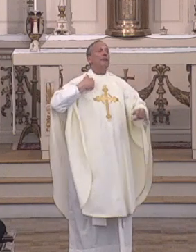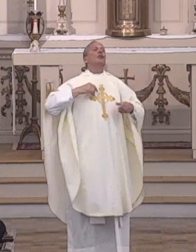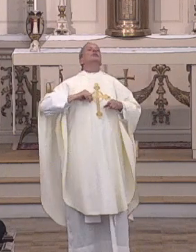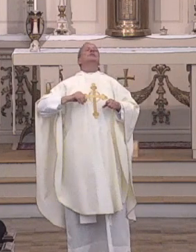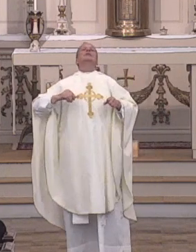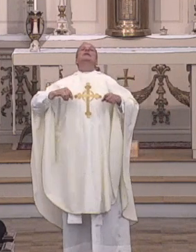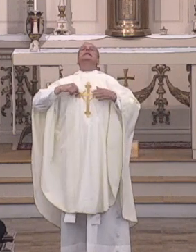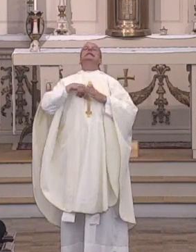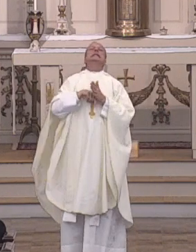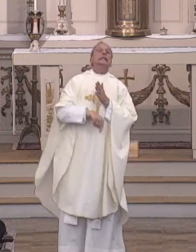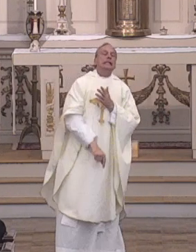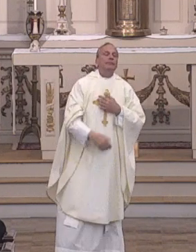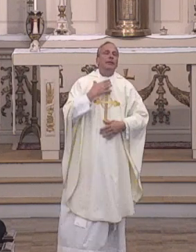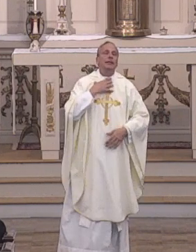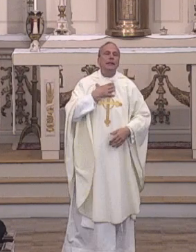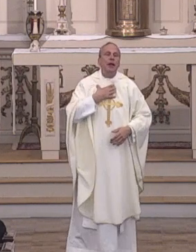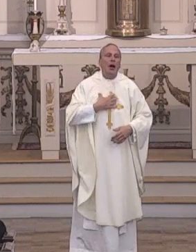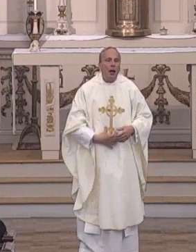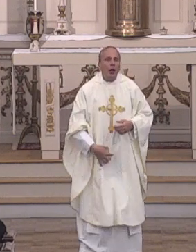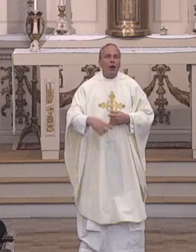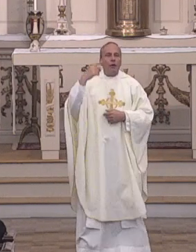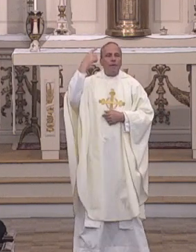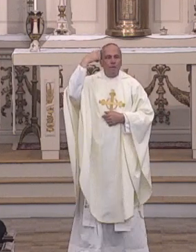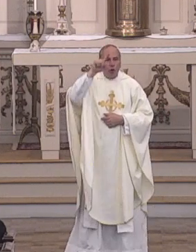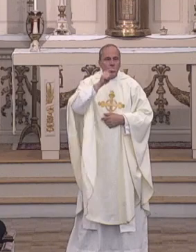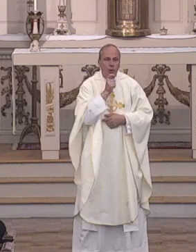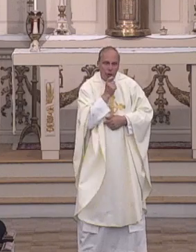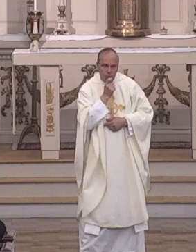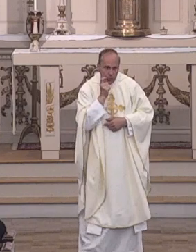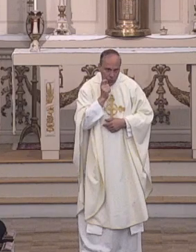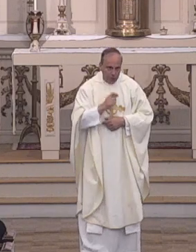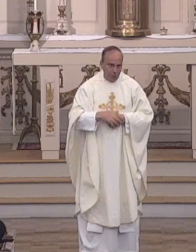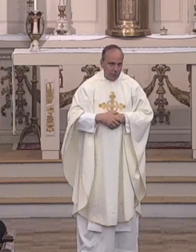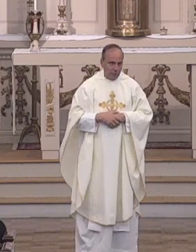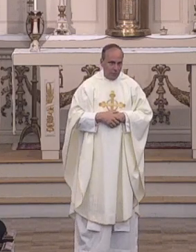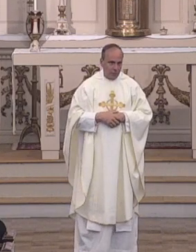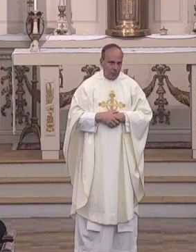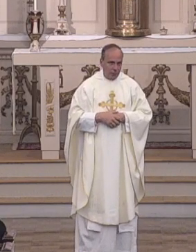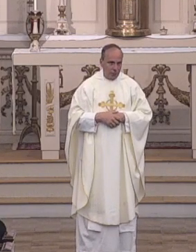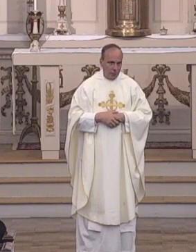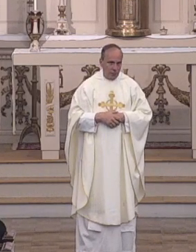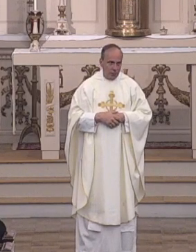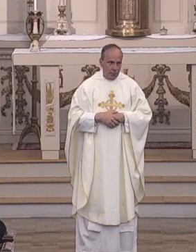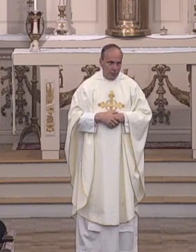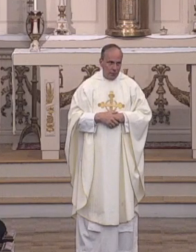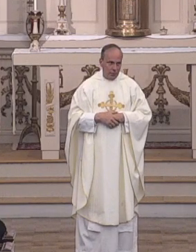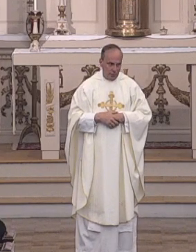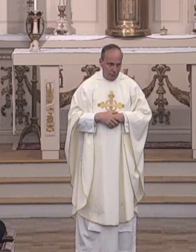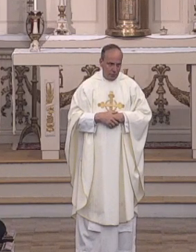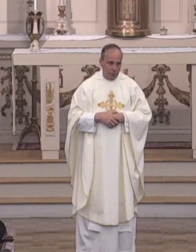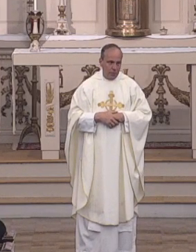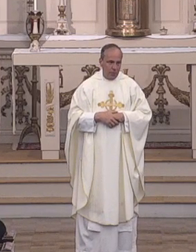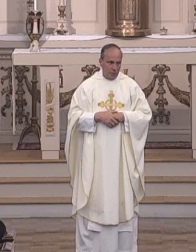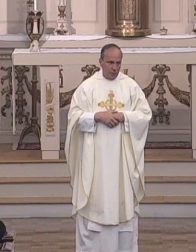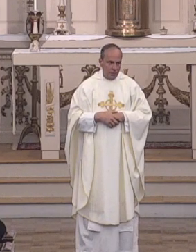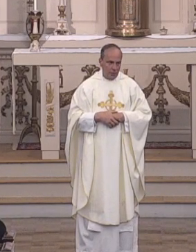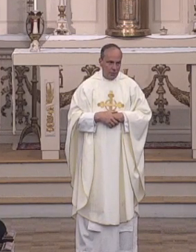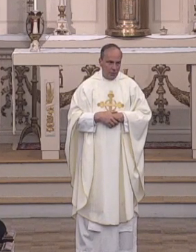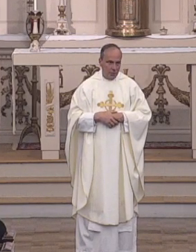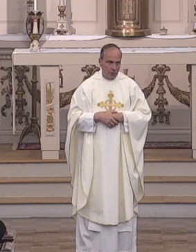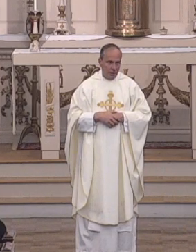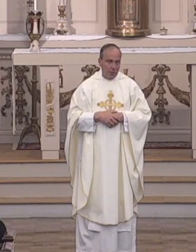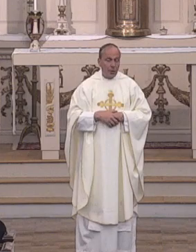And that means that all people have that deep desire and that deep longing for the